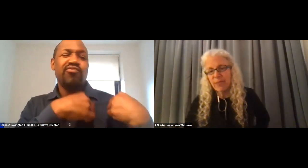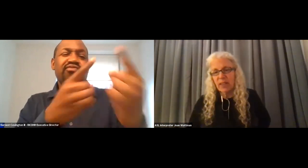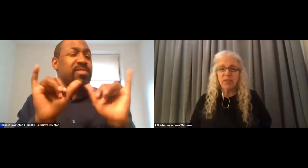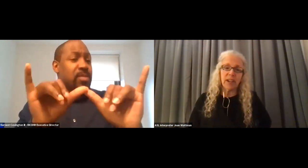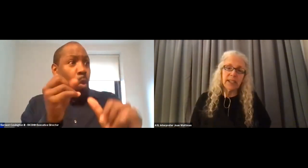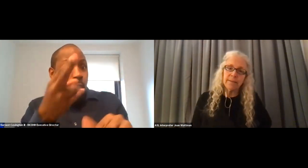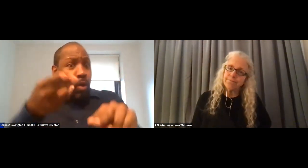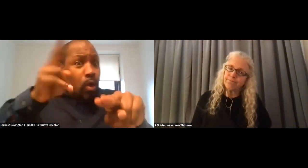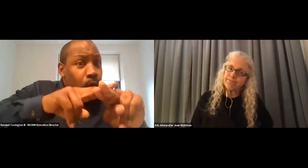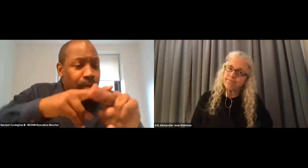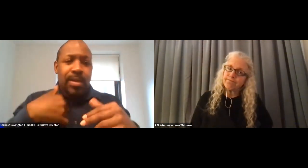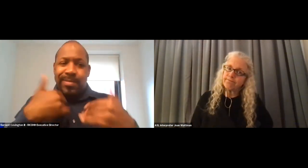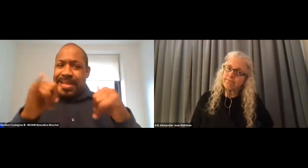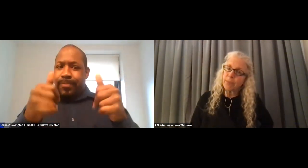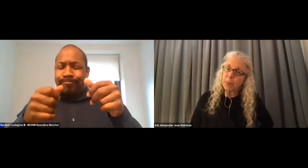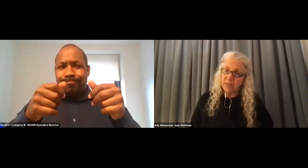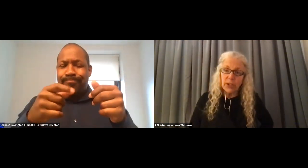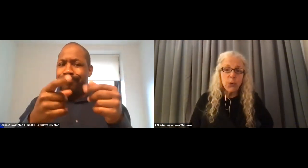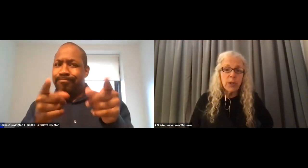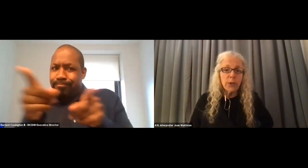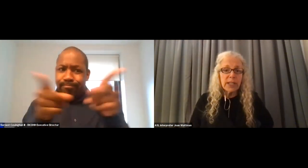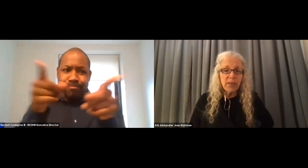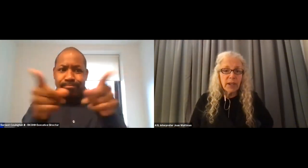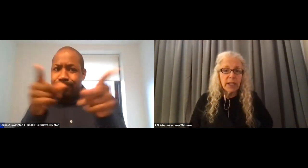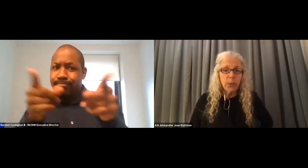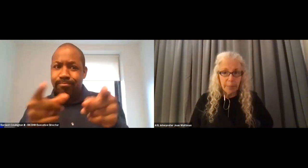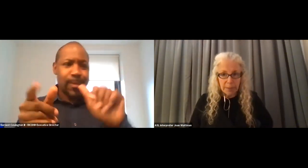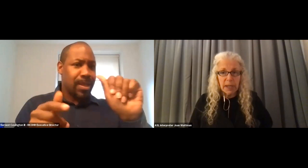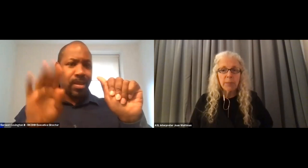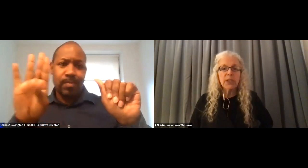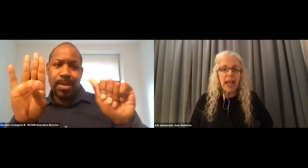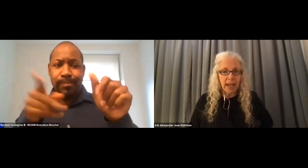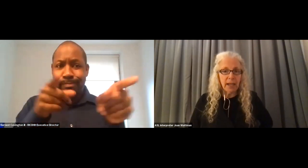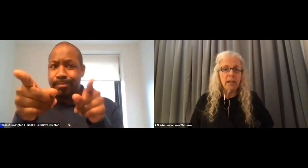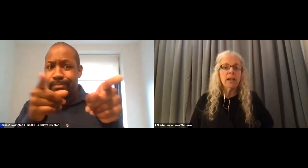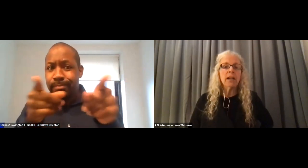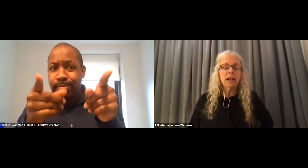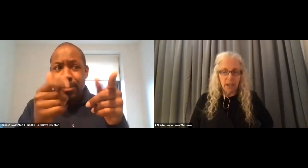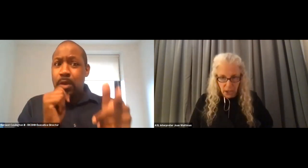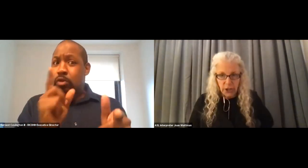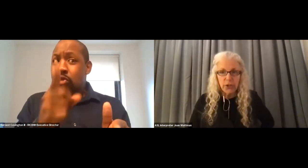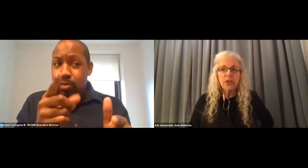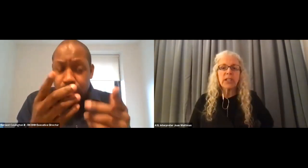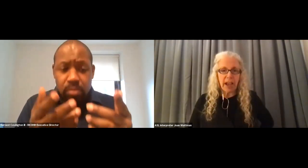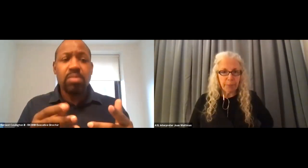level funded. But if they do increase the funding, we might be able to add another staff